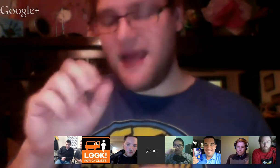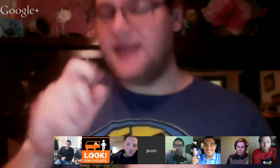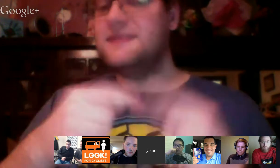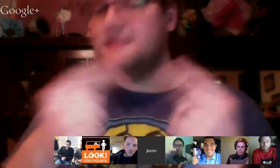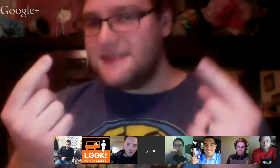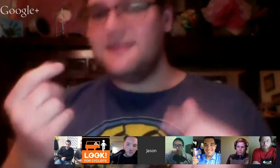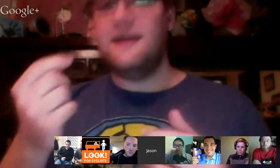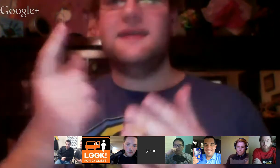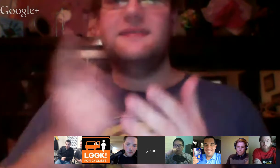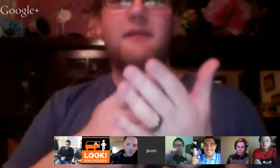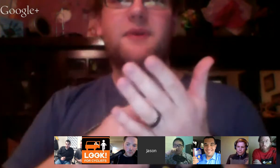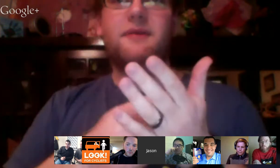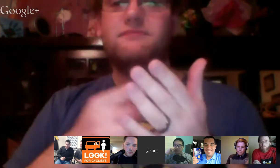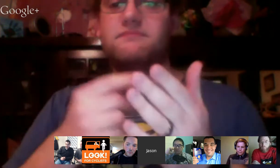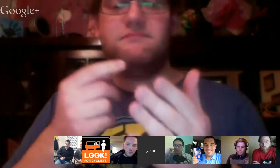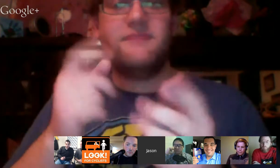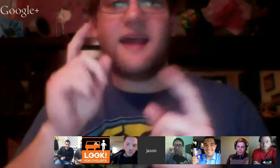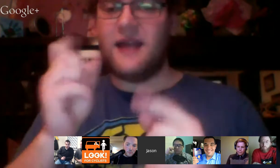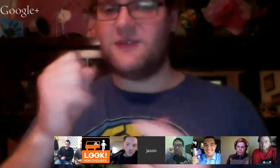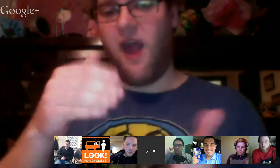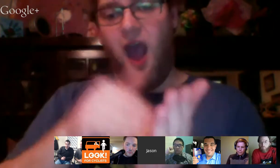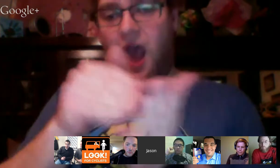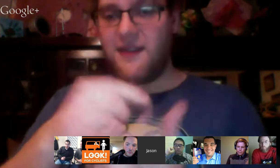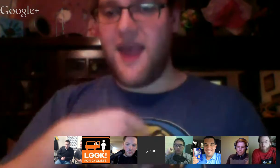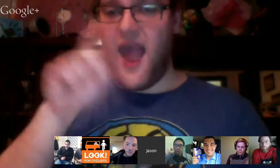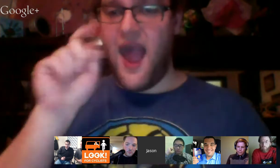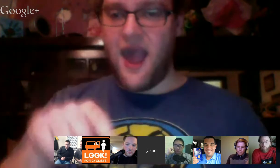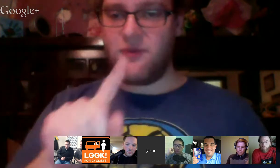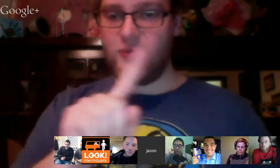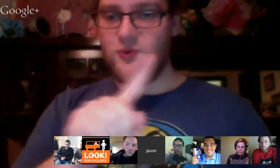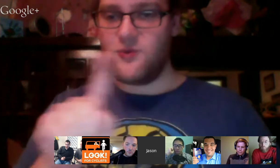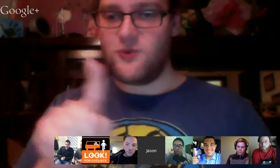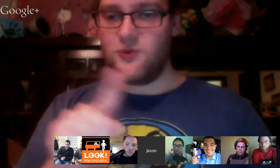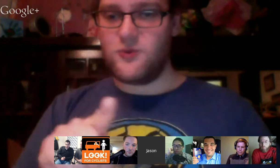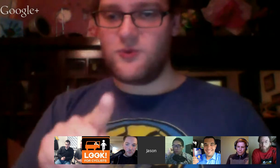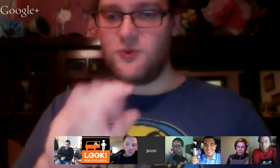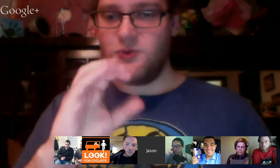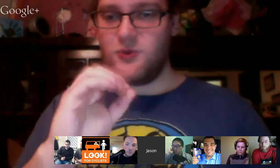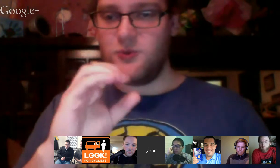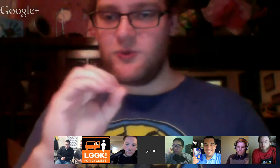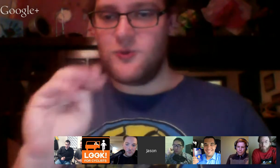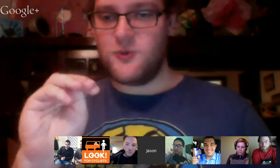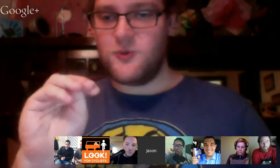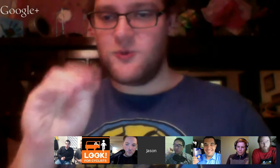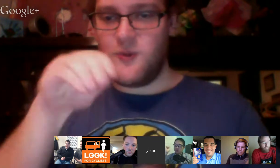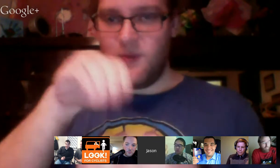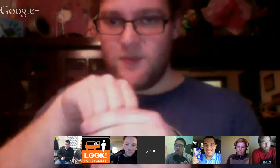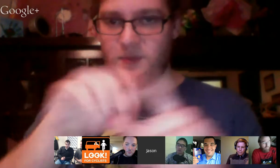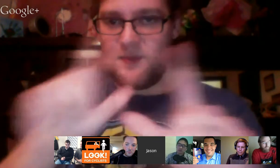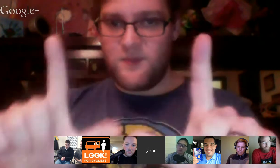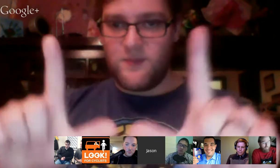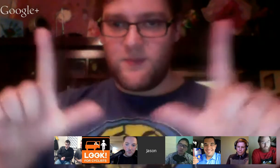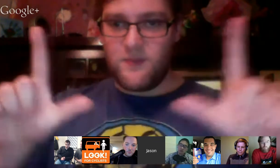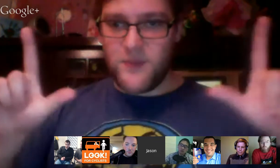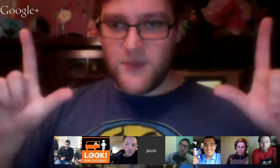contrast doesn't agree with the background, sometimes I have to zoom